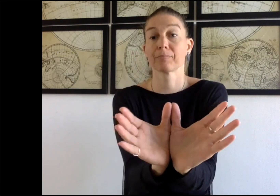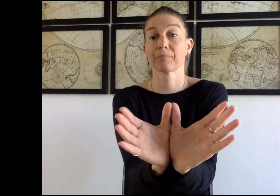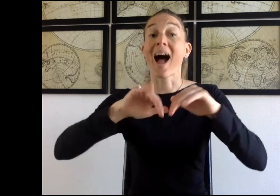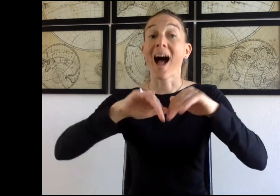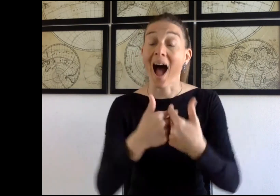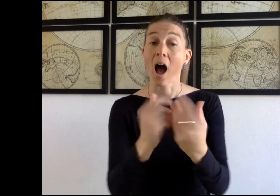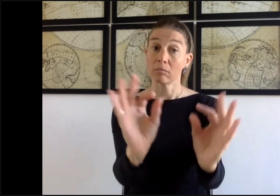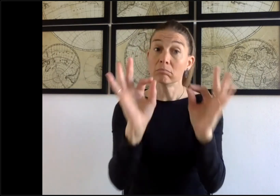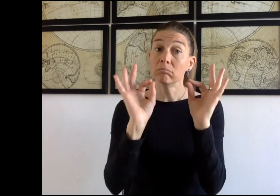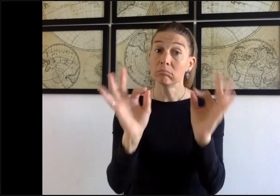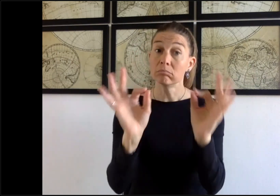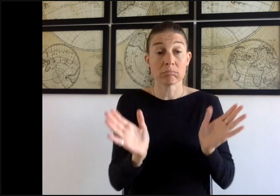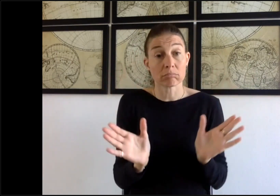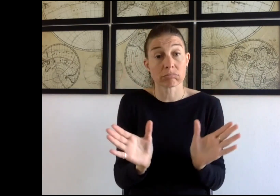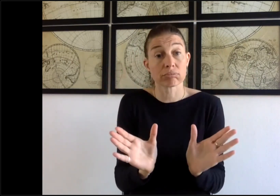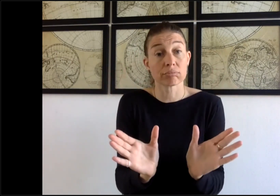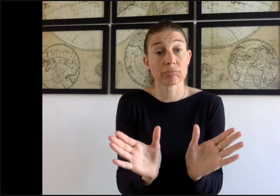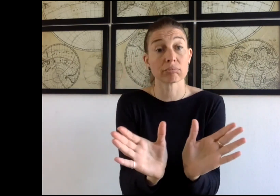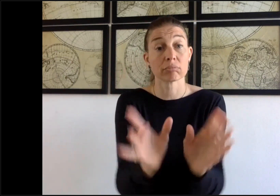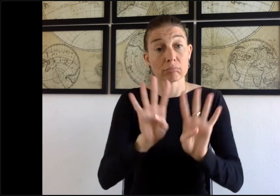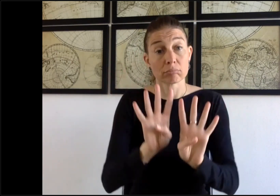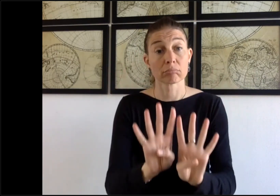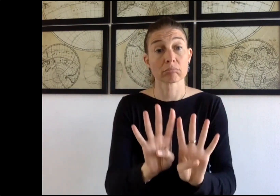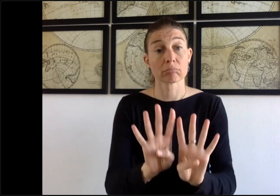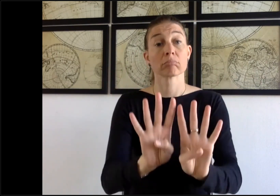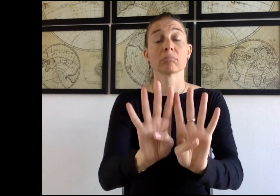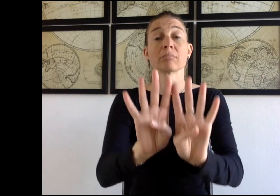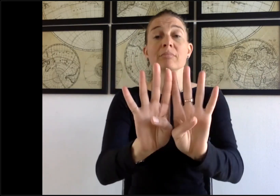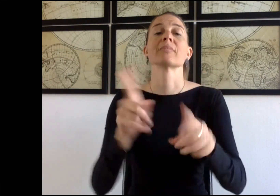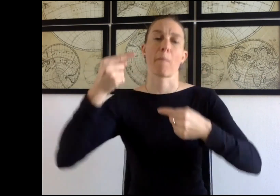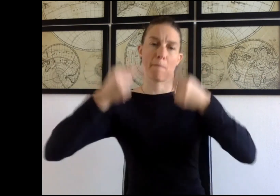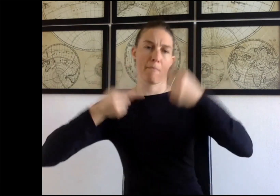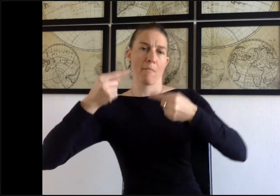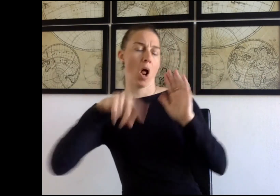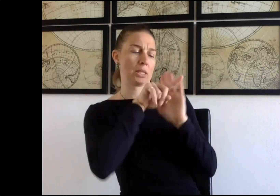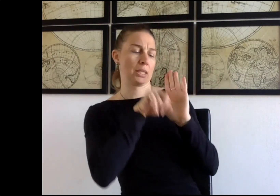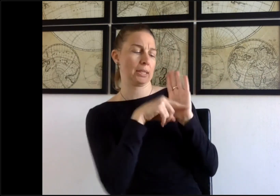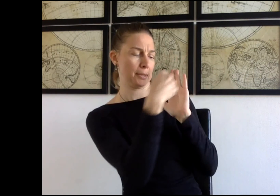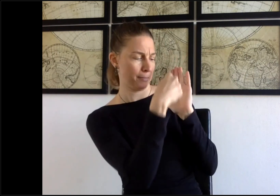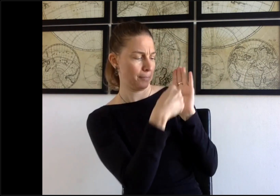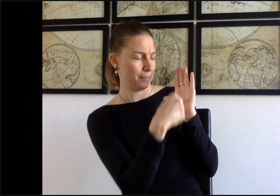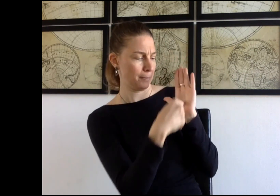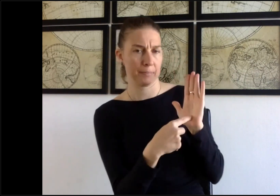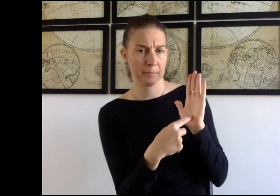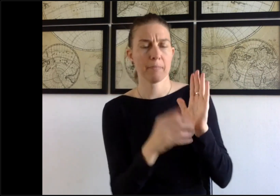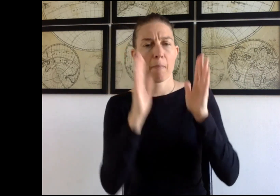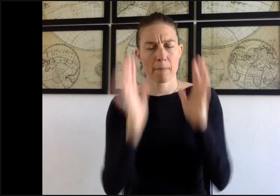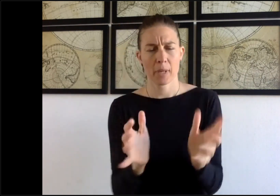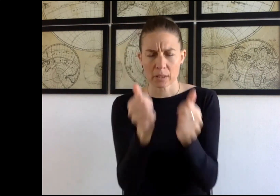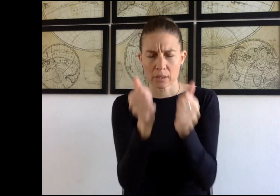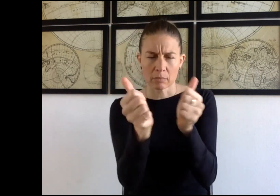job to another, or having to adapt on the job to a new reality and take on new tasks, learn to use new